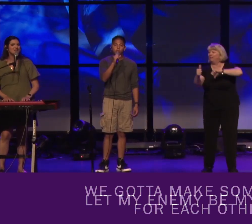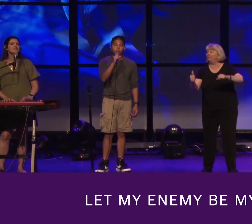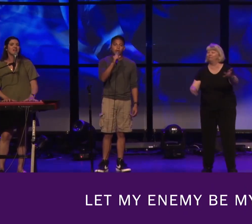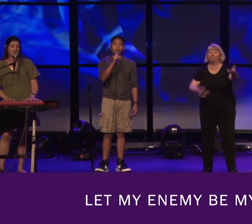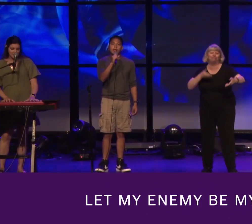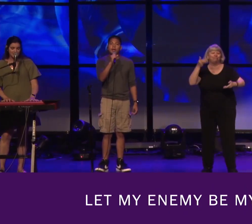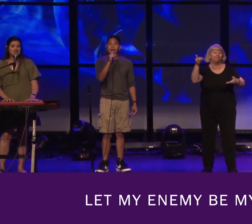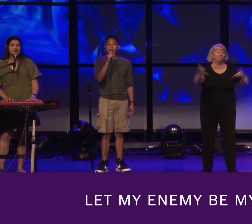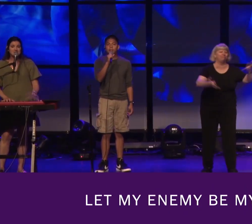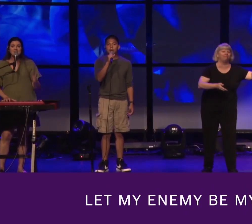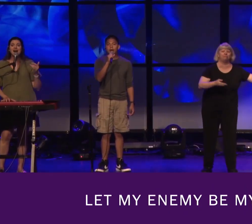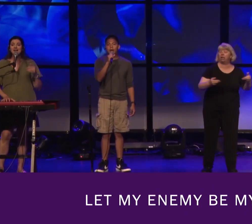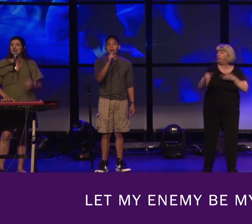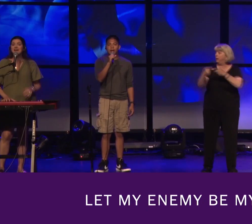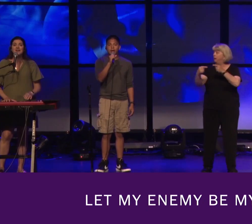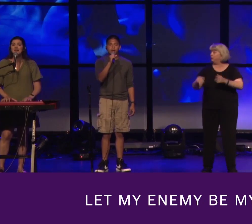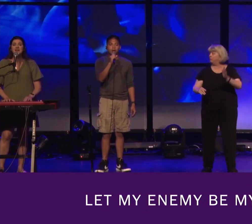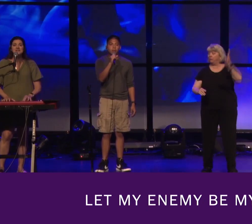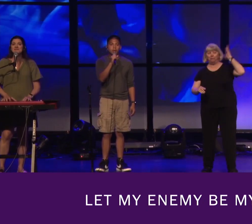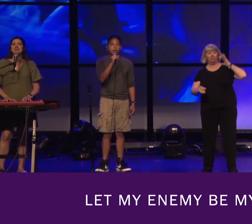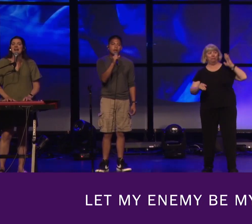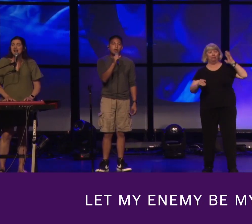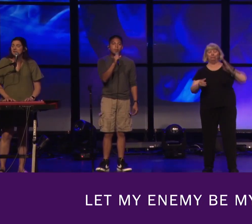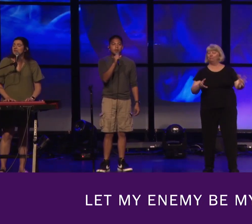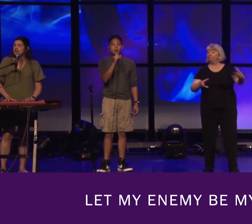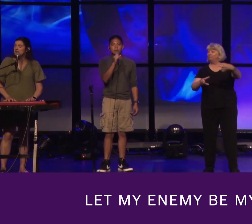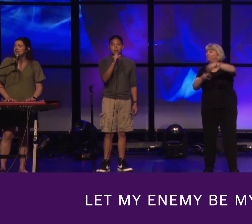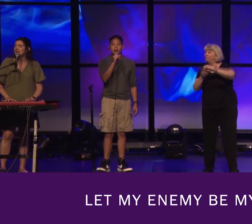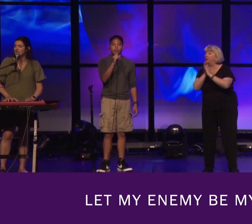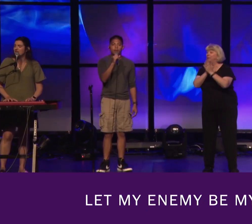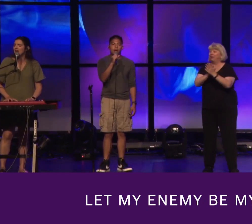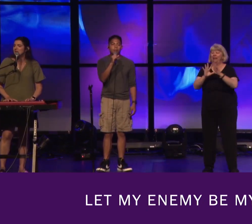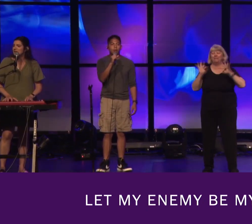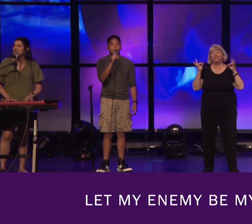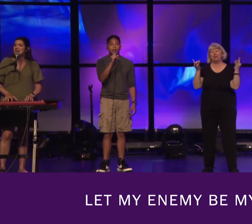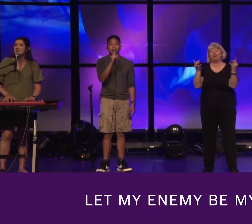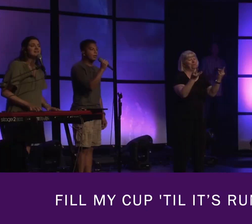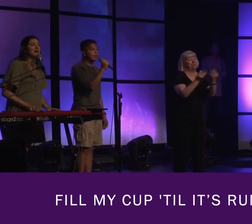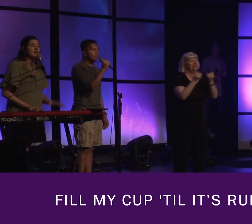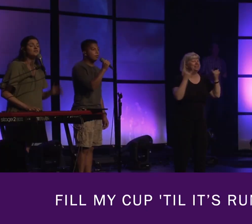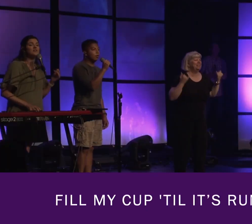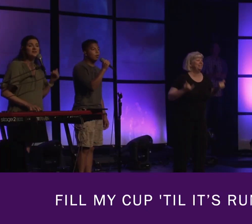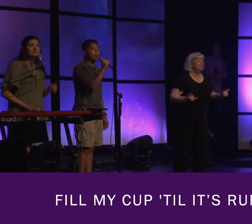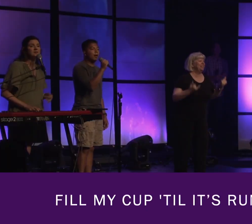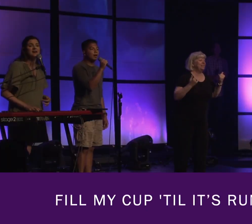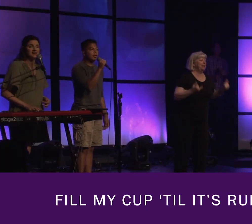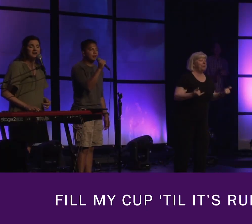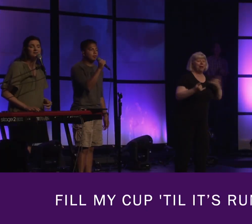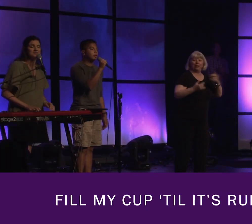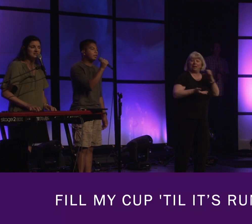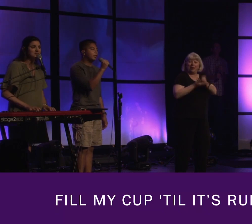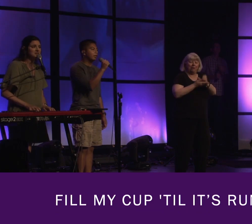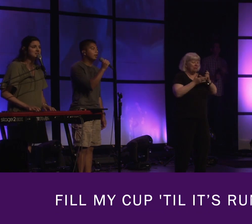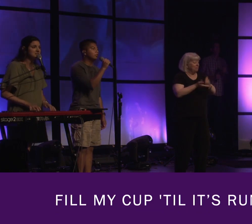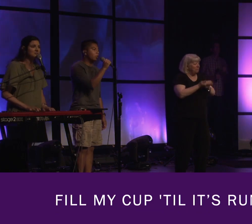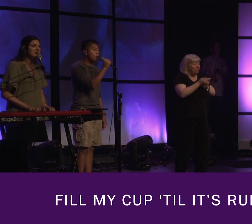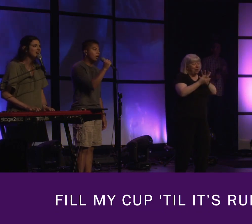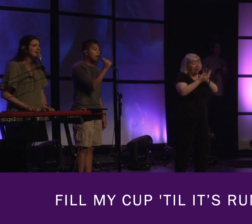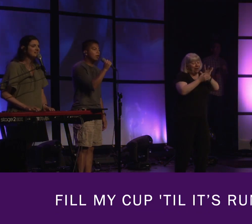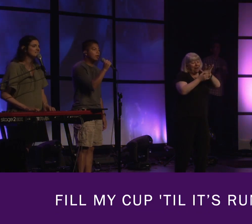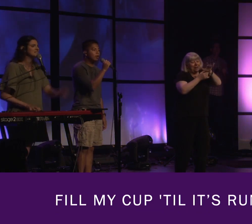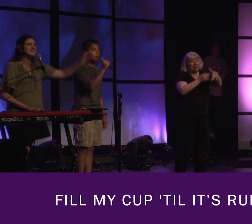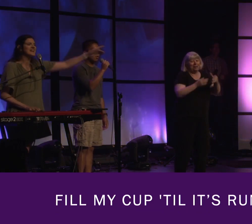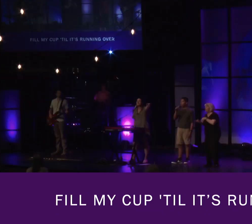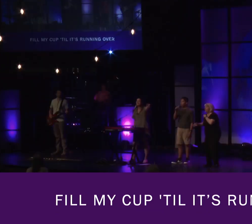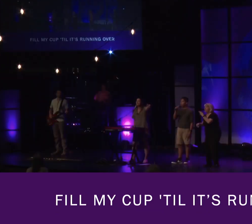other. Let my enemy be my family. Fill my cup till it's